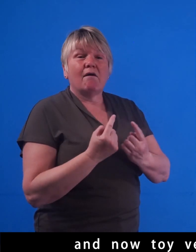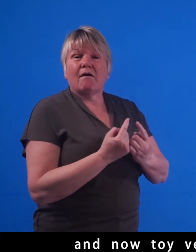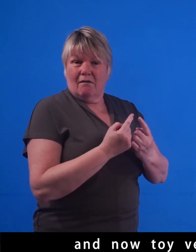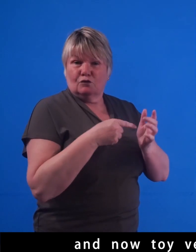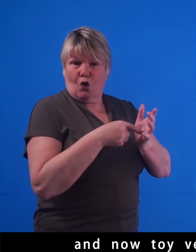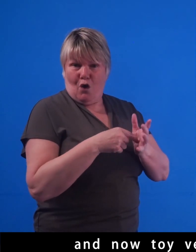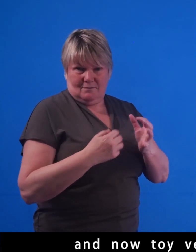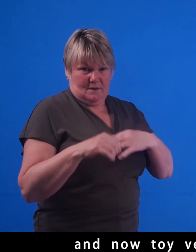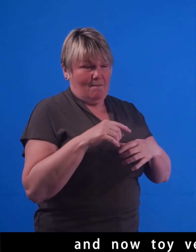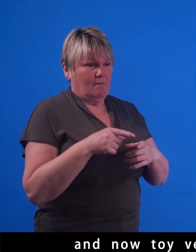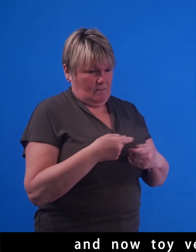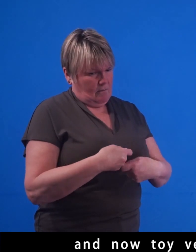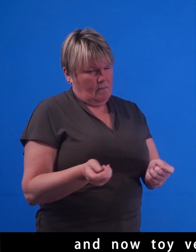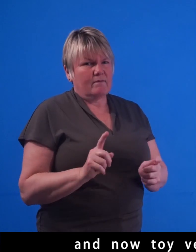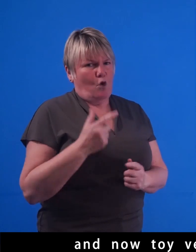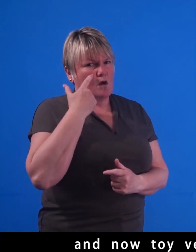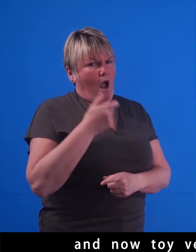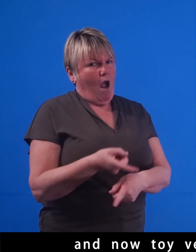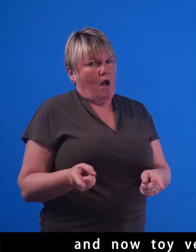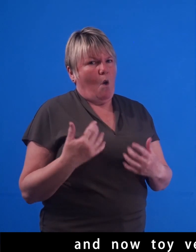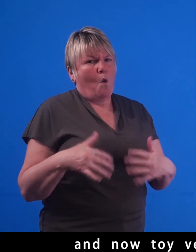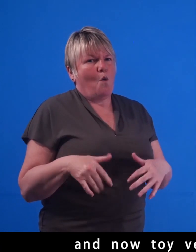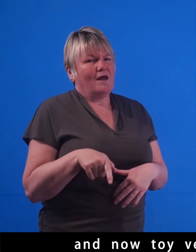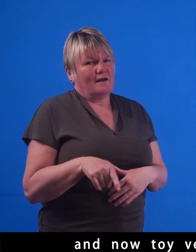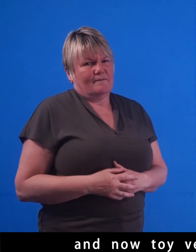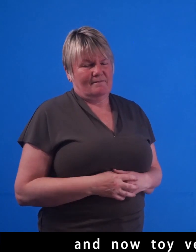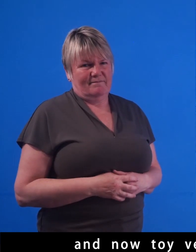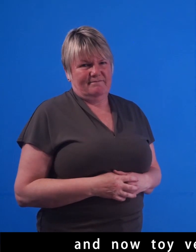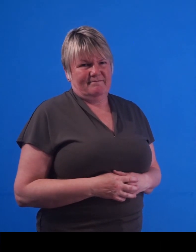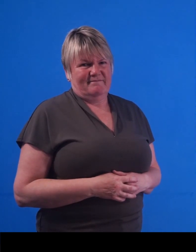toy versions of musical devices are only for the very youngest.